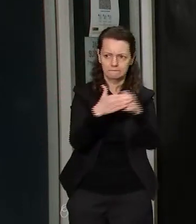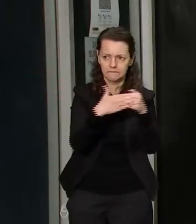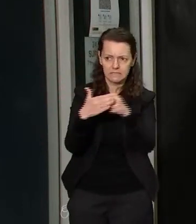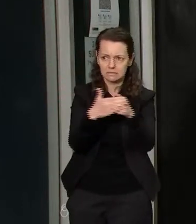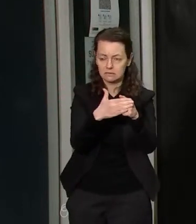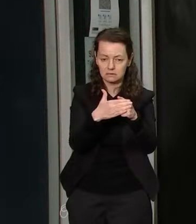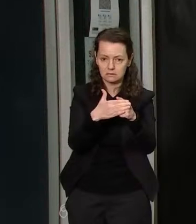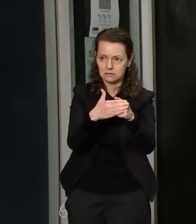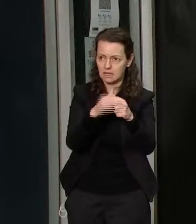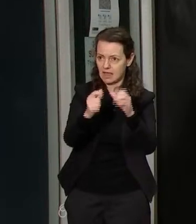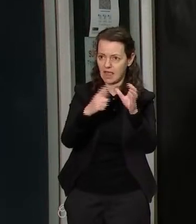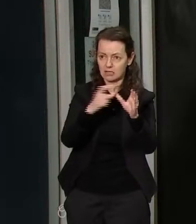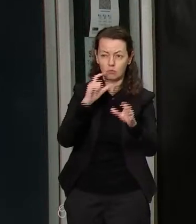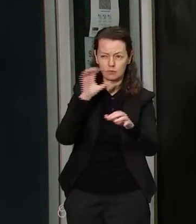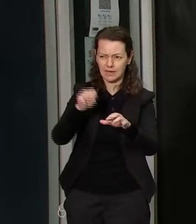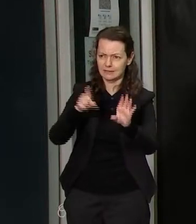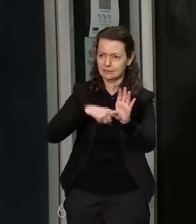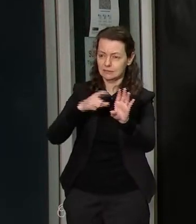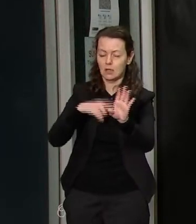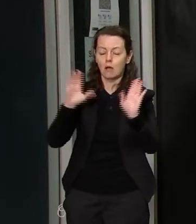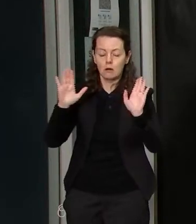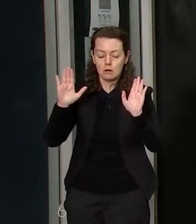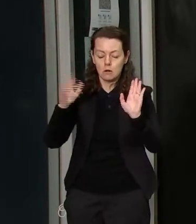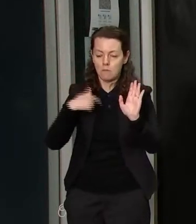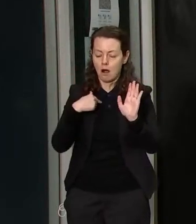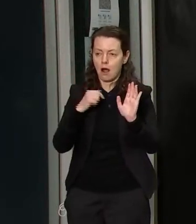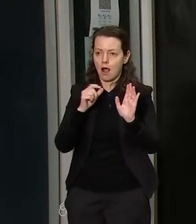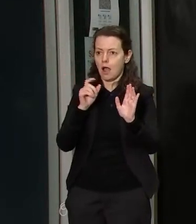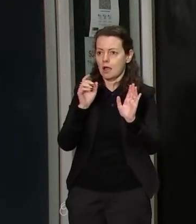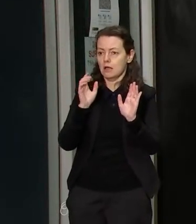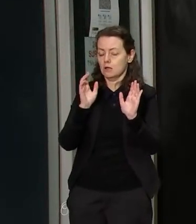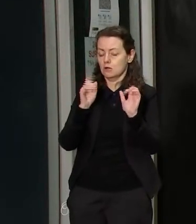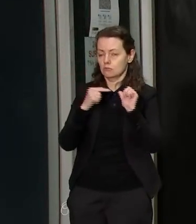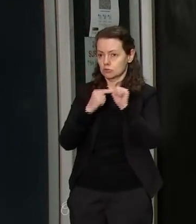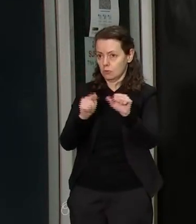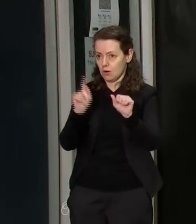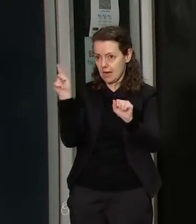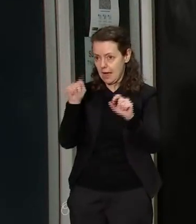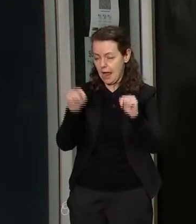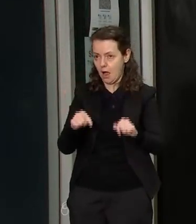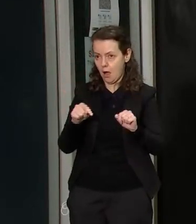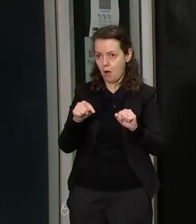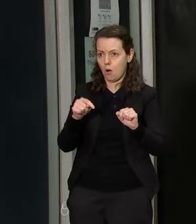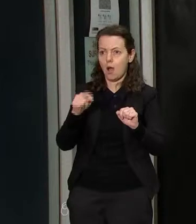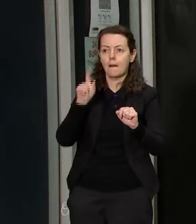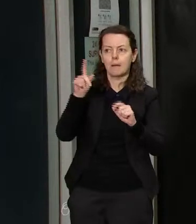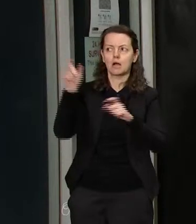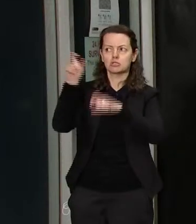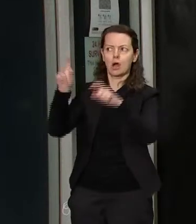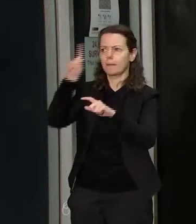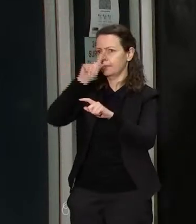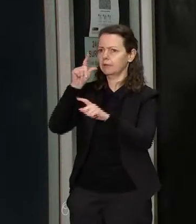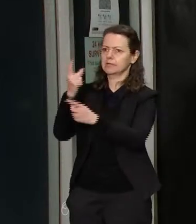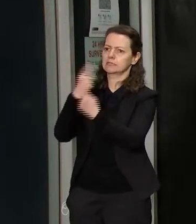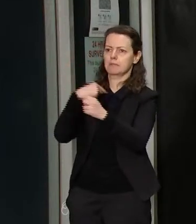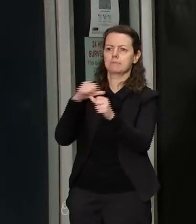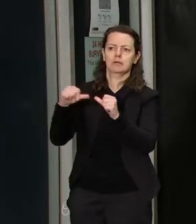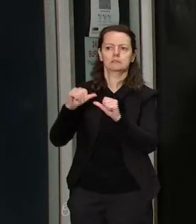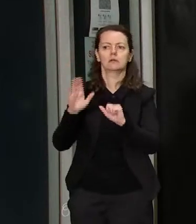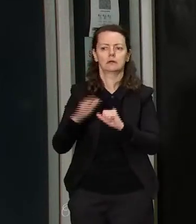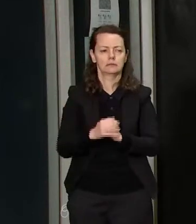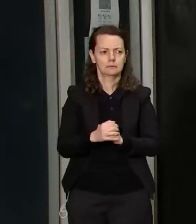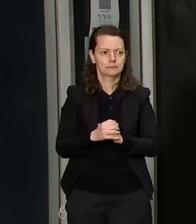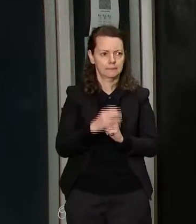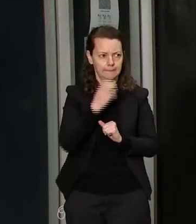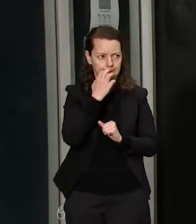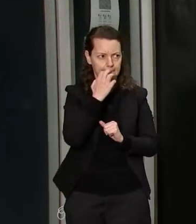talking a very, very long period of time. But that's just my sort of immediate response to that question. I'm happy to come back to you in detail. Can